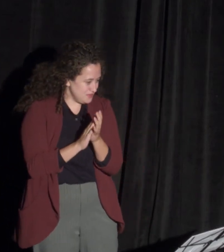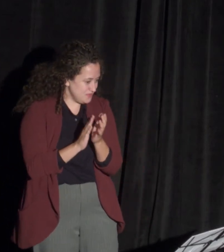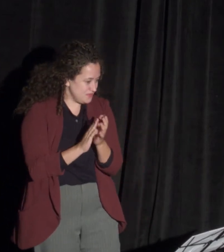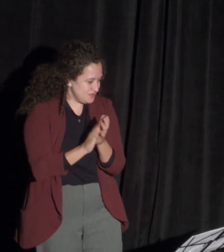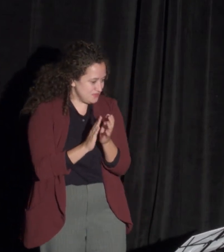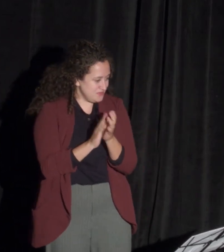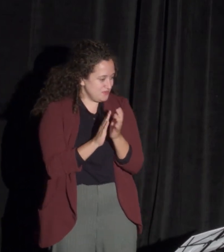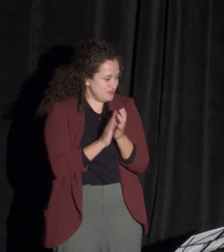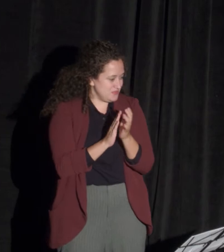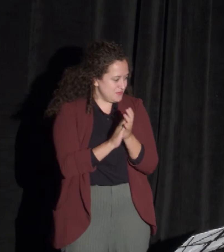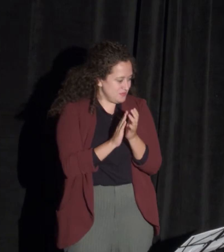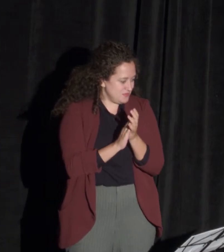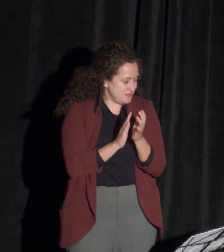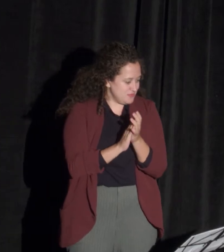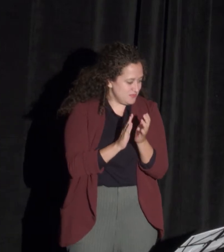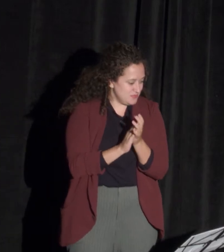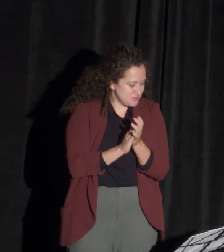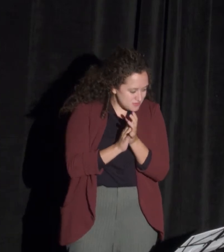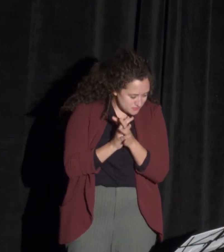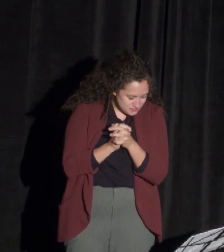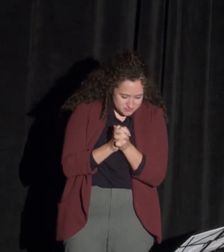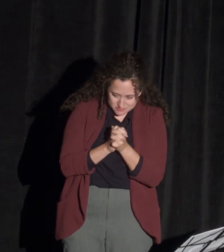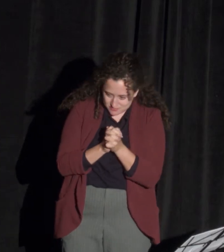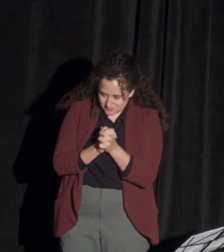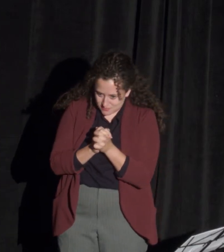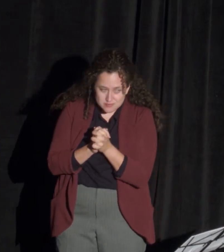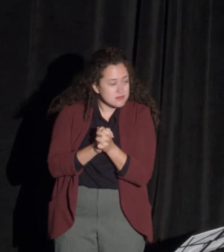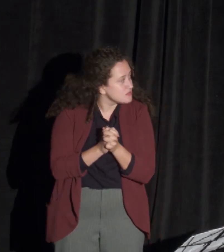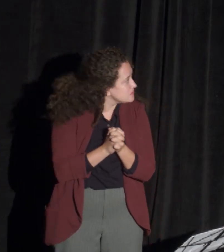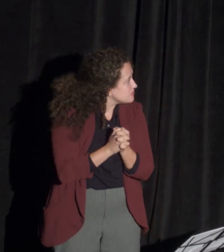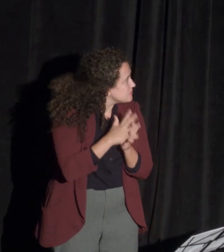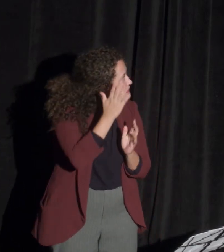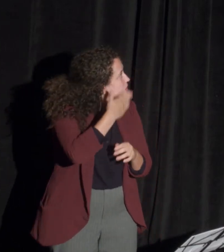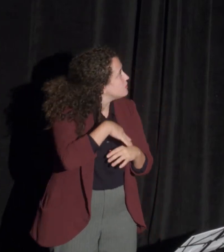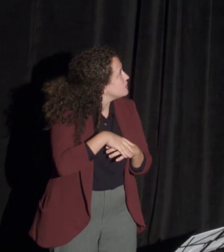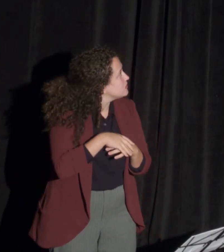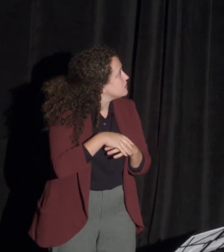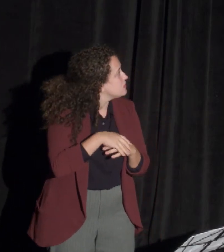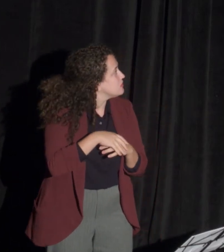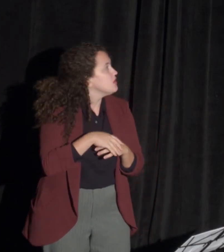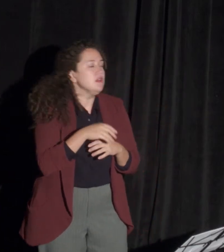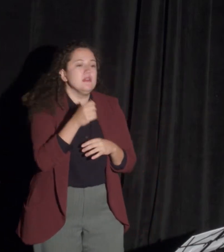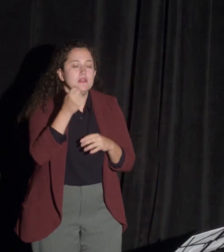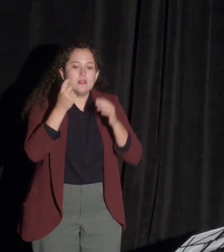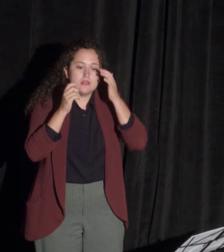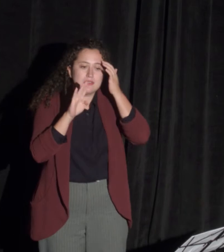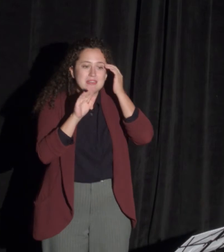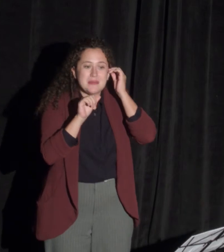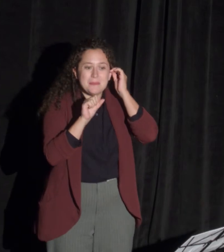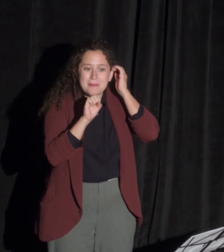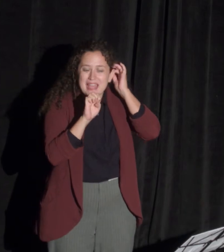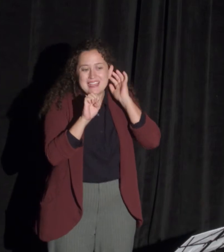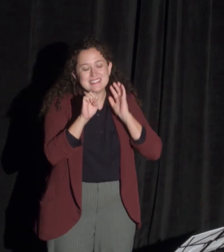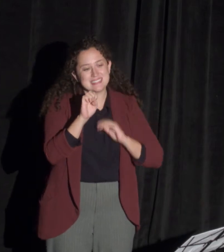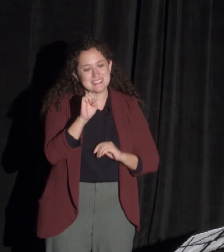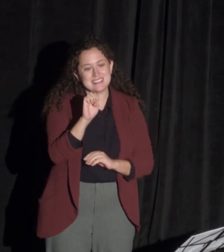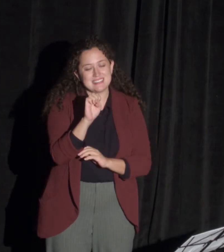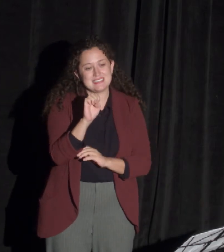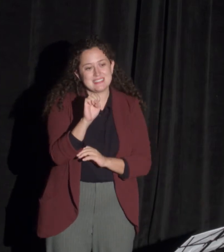So just please tell us about the materials. Sure. And the Well, the material for the base this year is featured with solid walnut as well